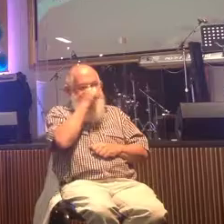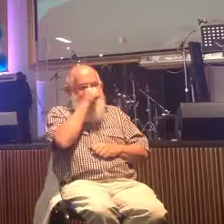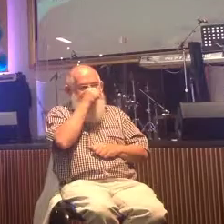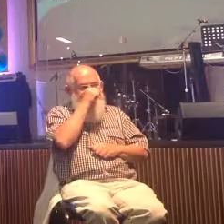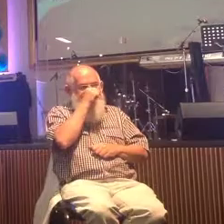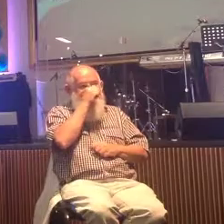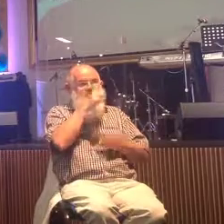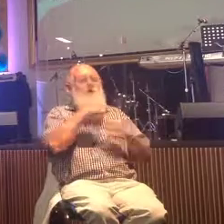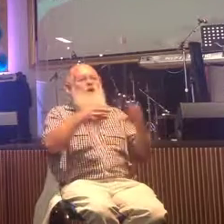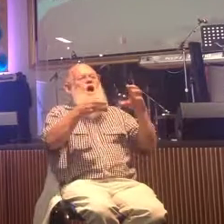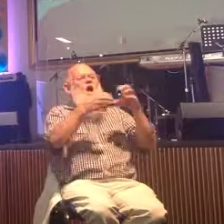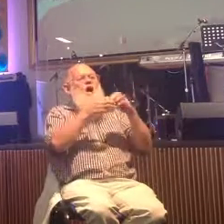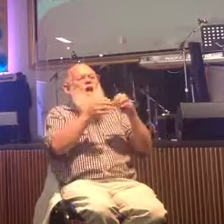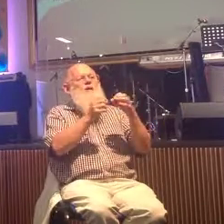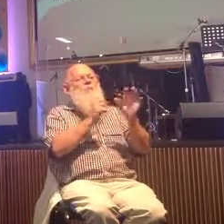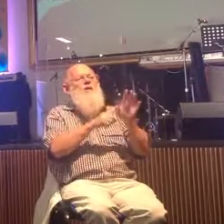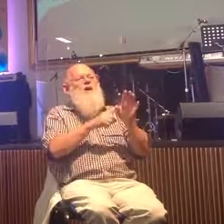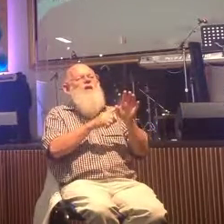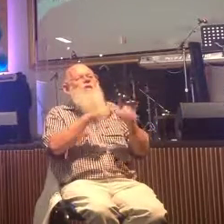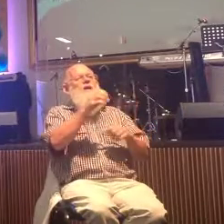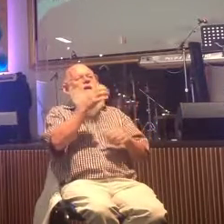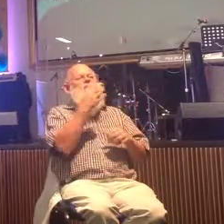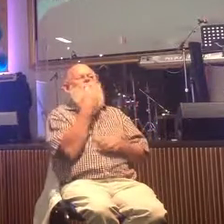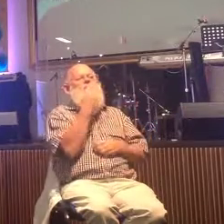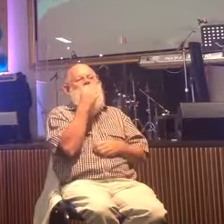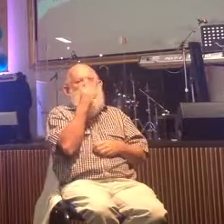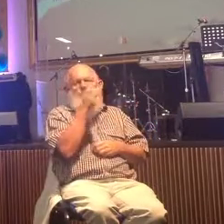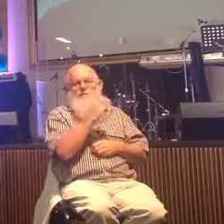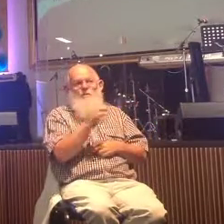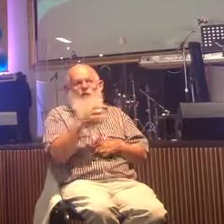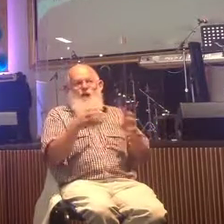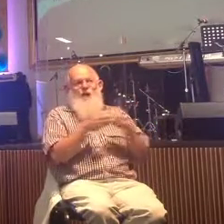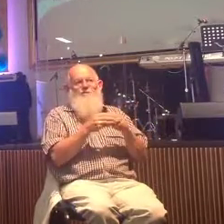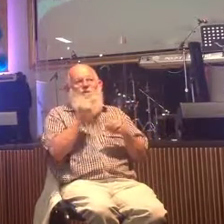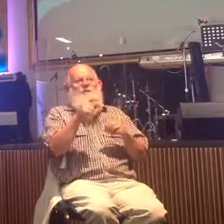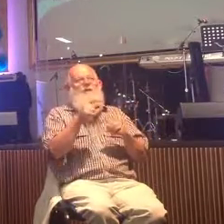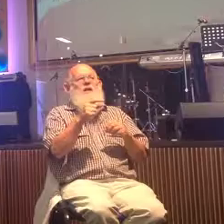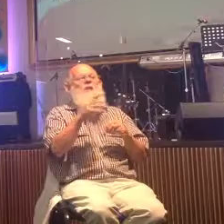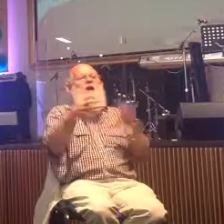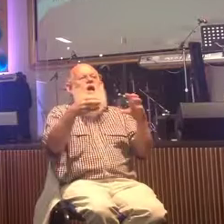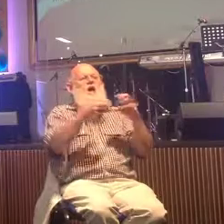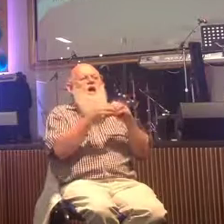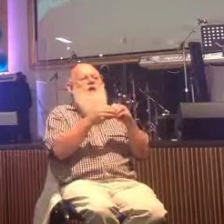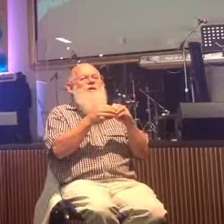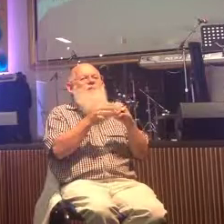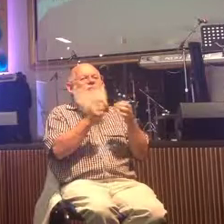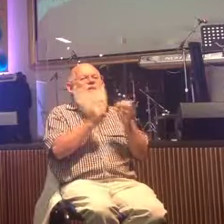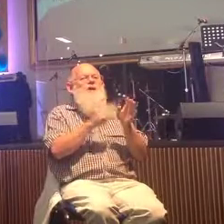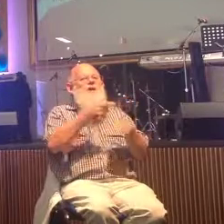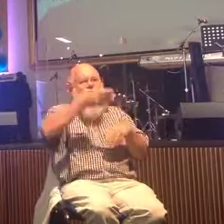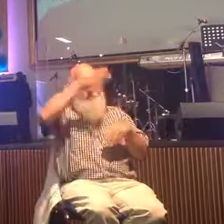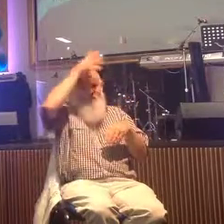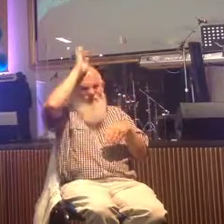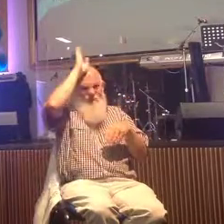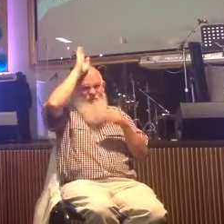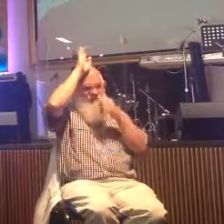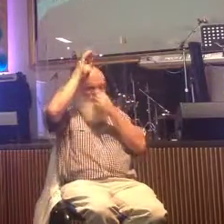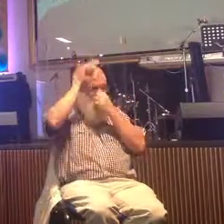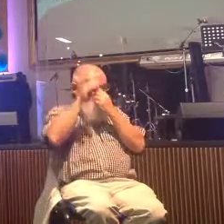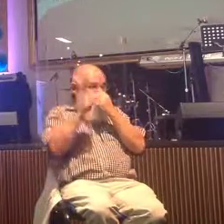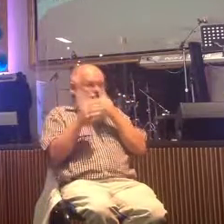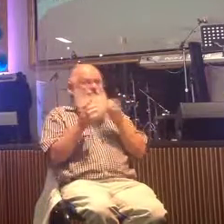weren't allowed to have pigs or eat them. These would have been property of the Romans. And Jesus